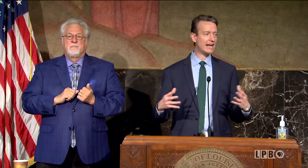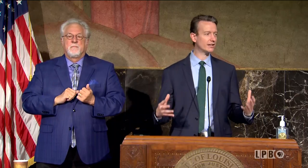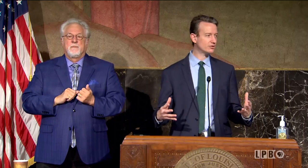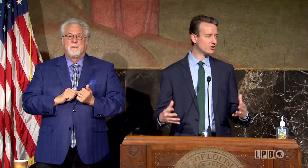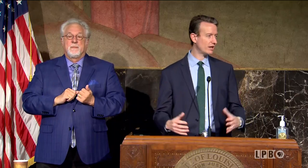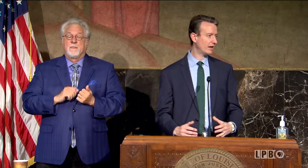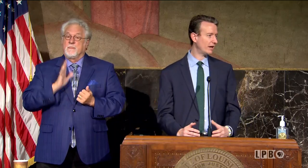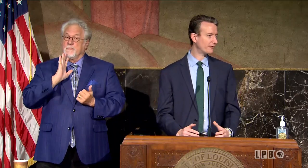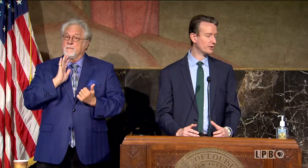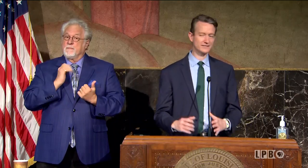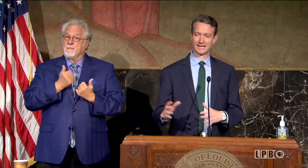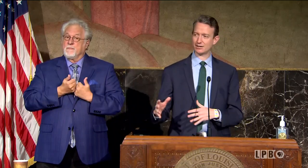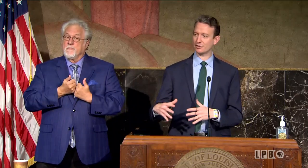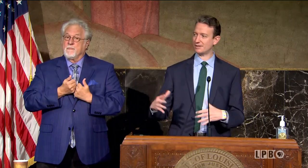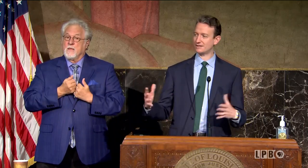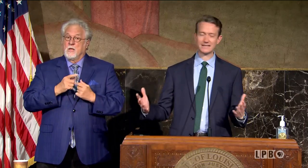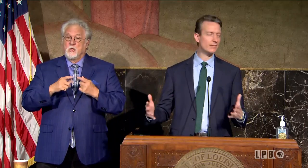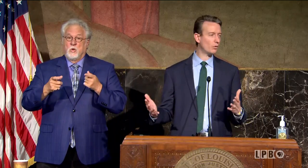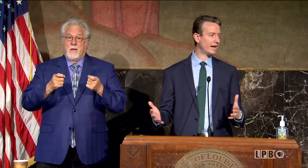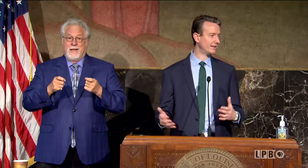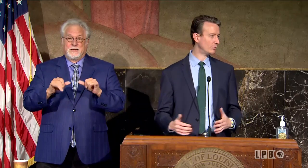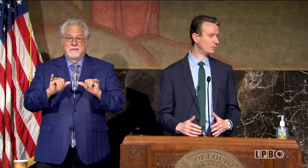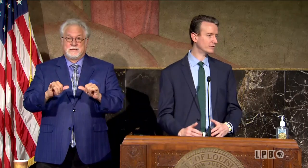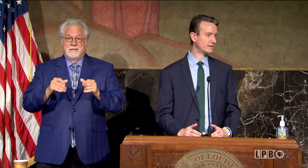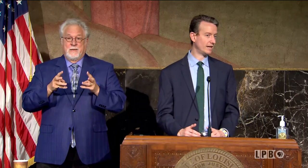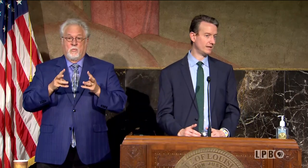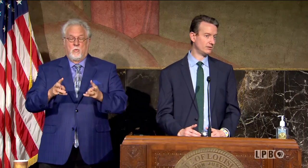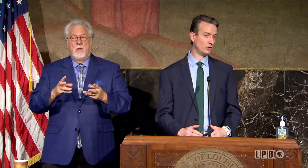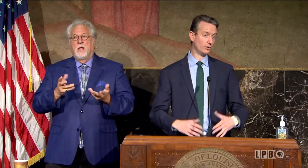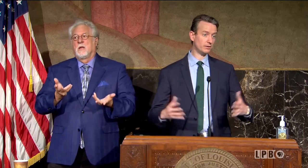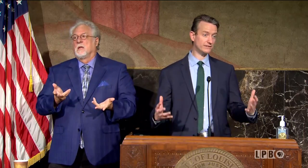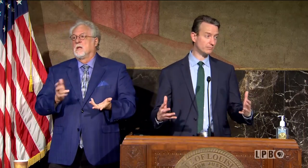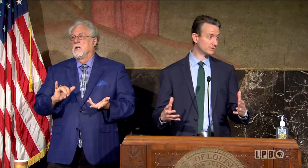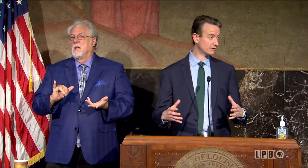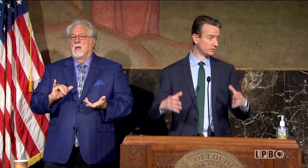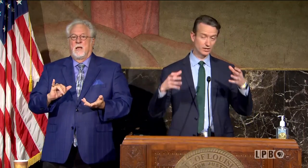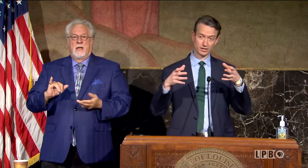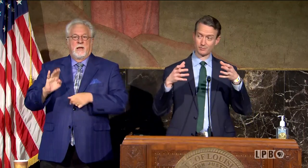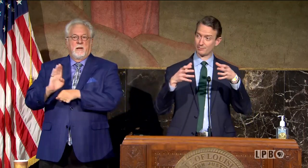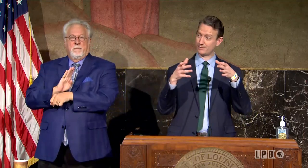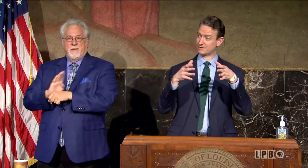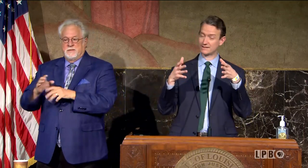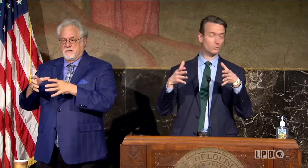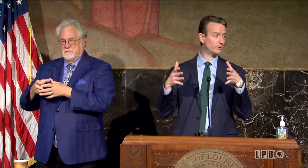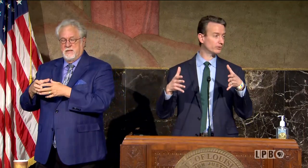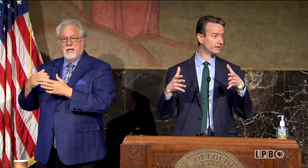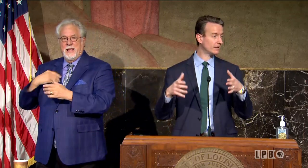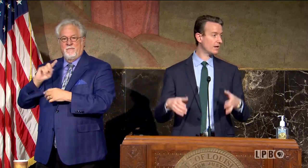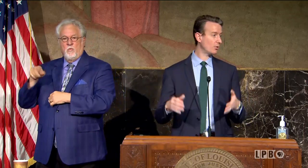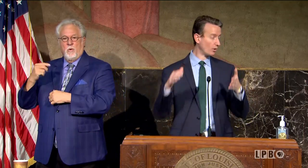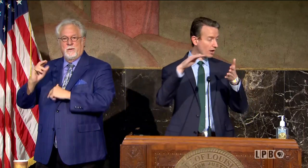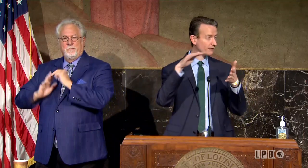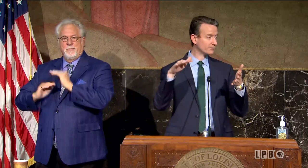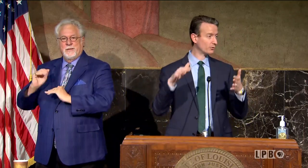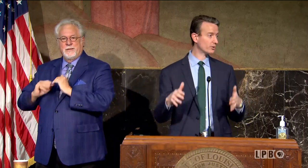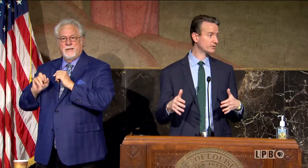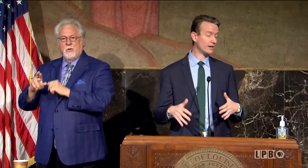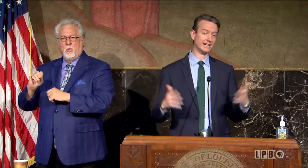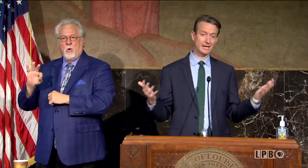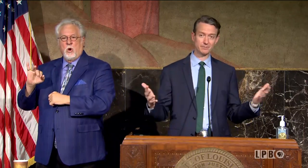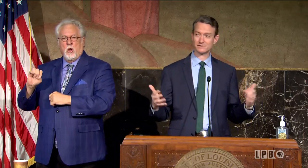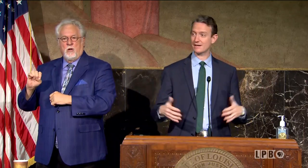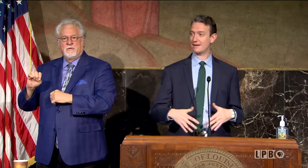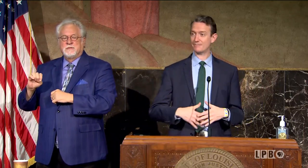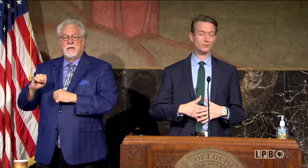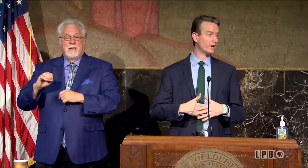a challenge for us to handle them in the same way that we would say, a place of business where you're talking about maybe a single building or office floors